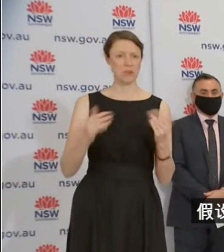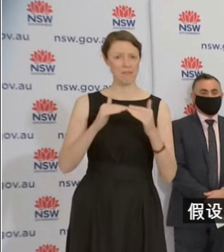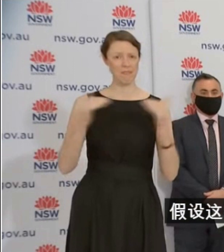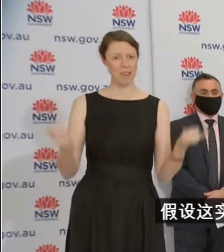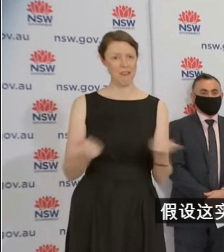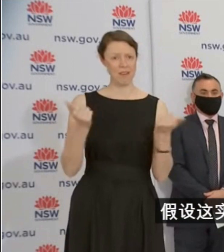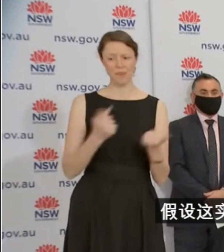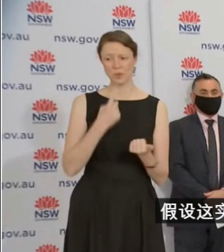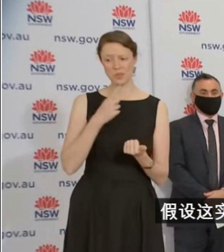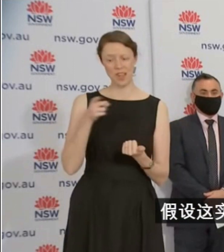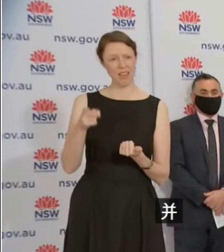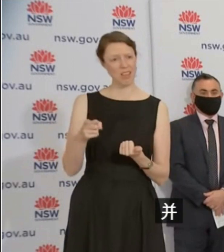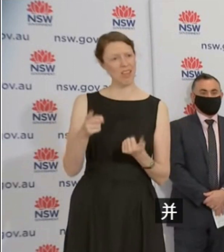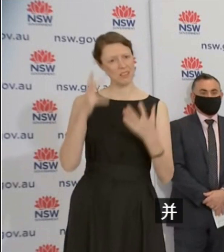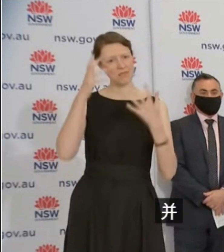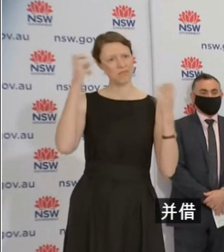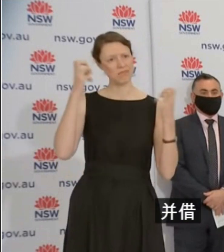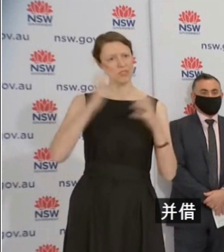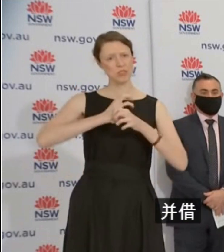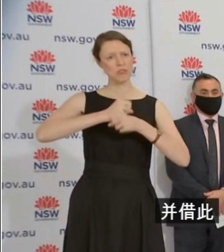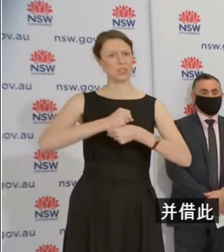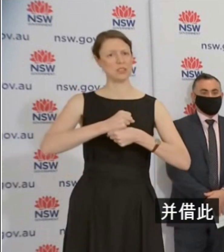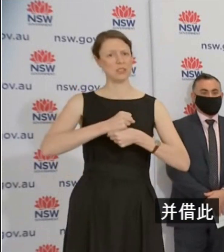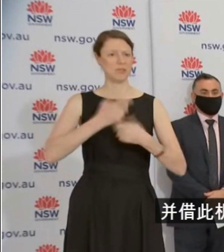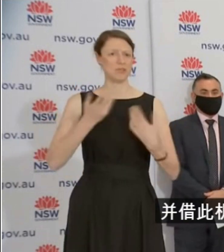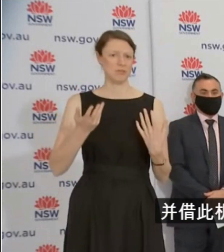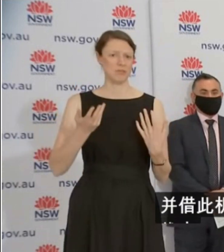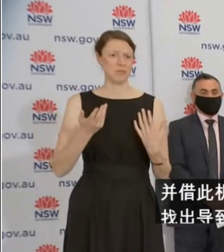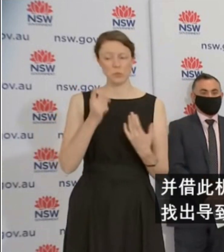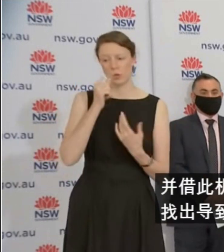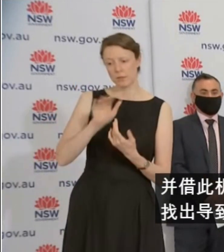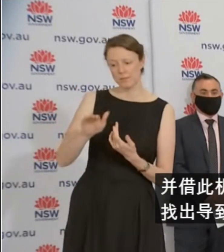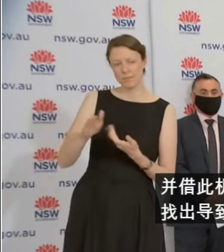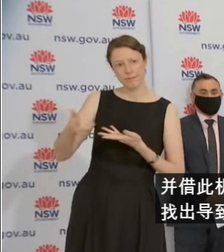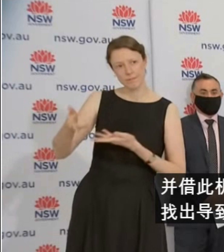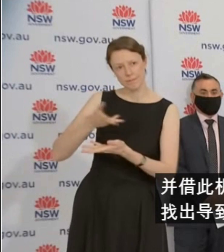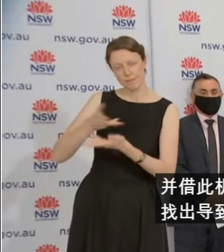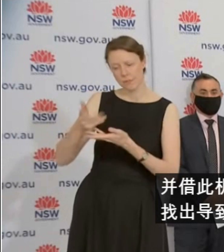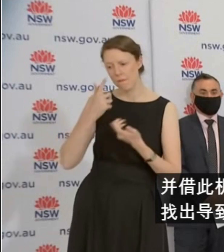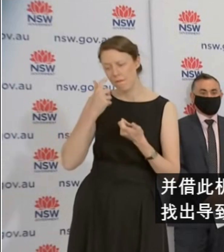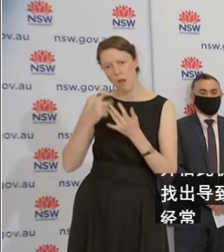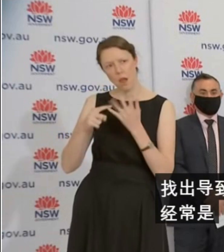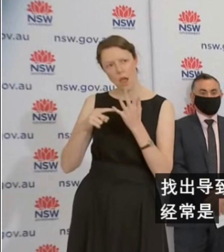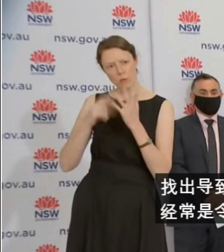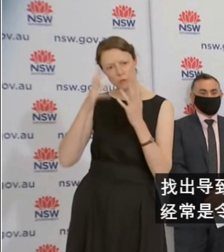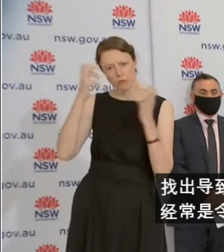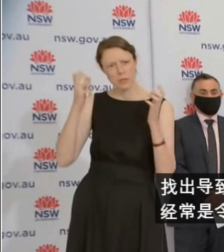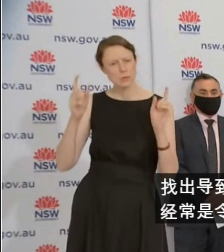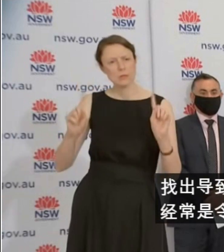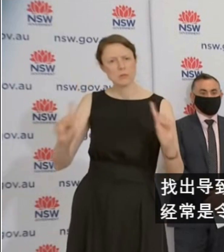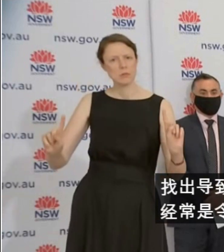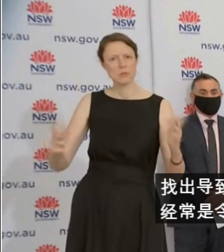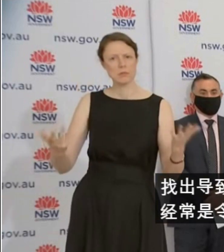actually a statement of distress and take the opportunity to find out what's causing that distress. Quite often,